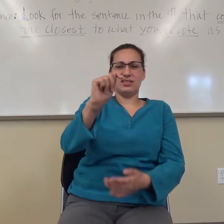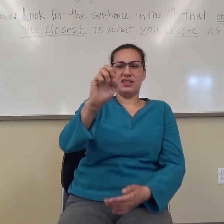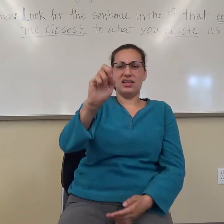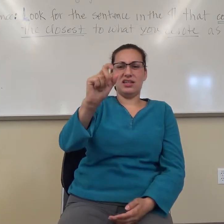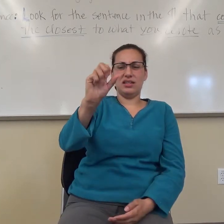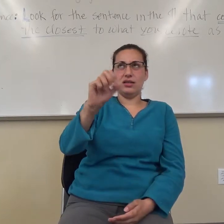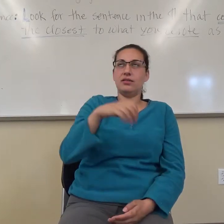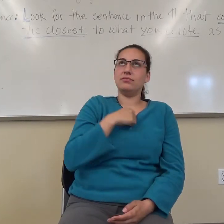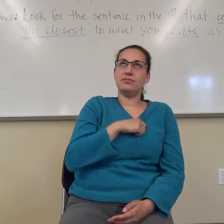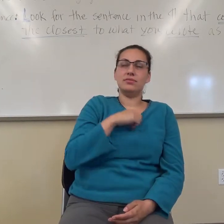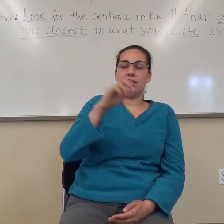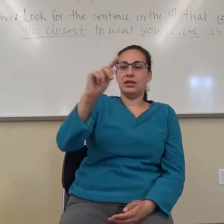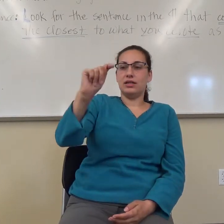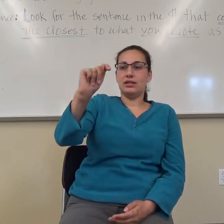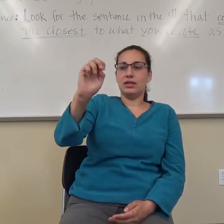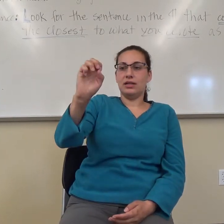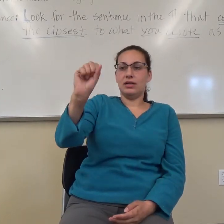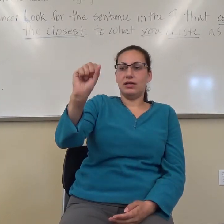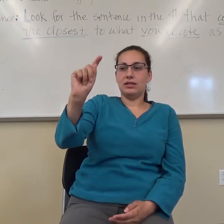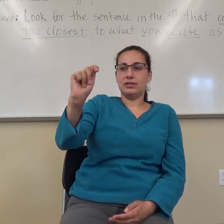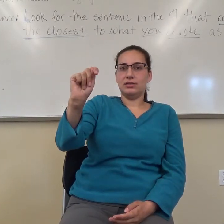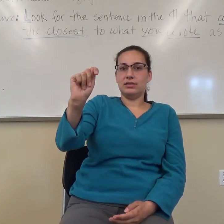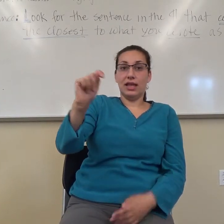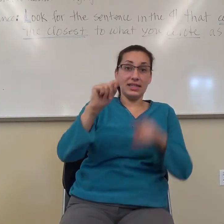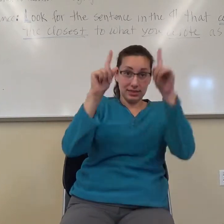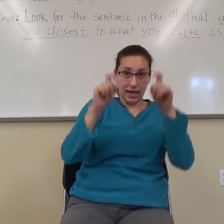one mean? Heresy. Betrayal?